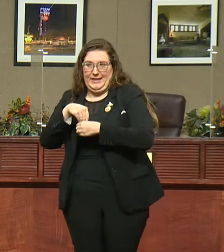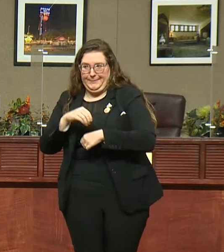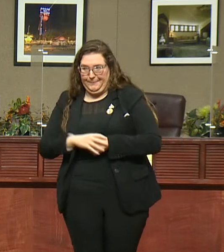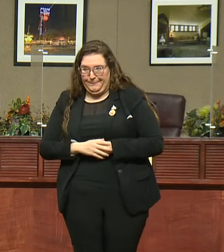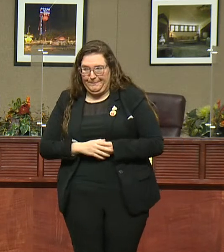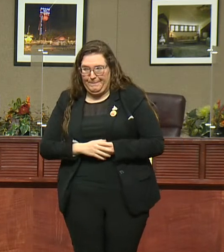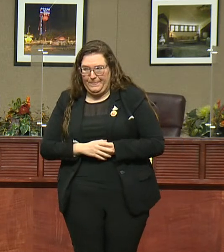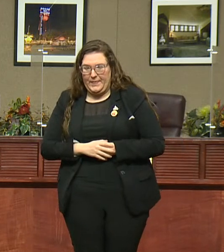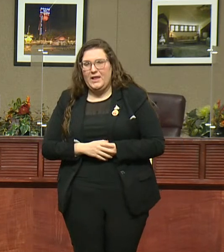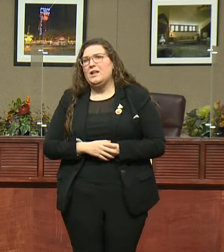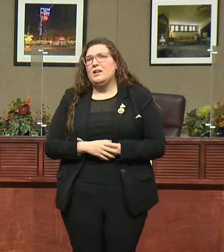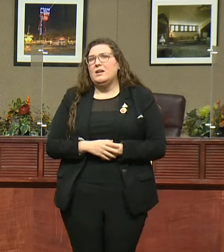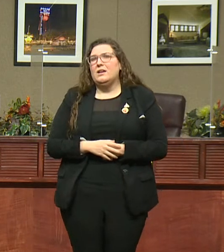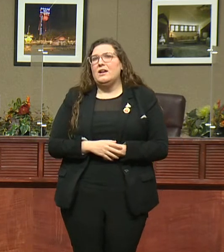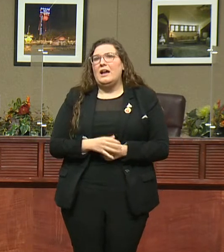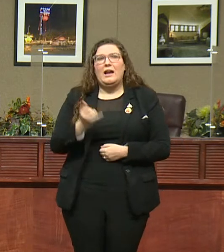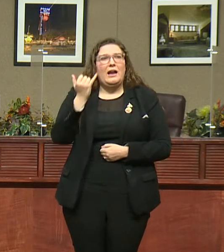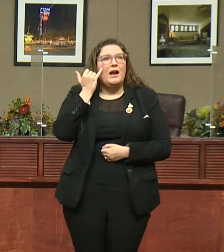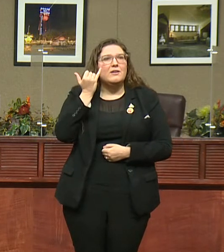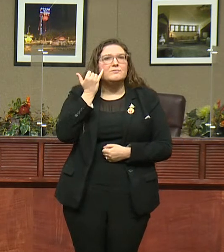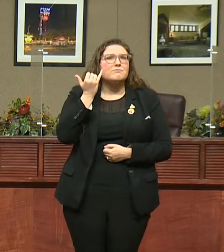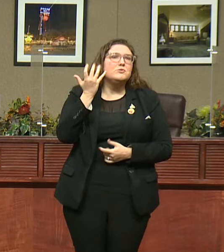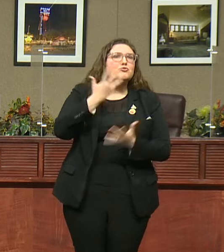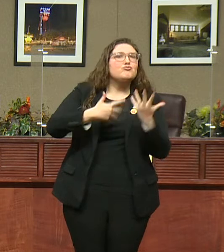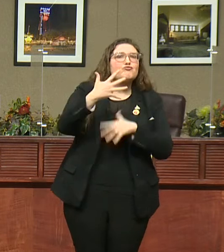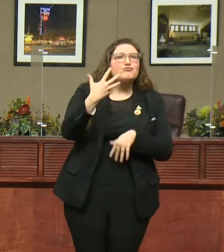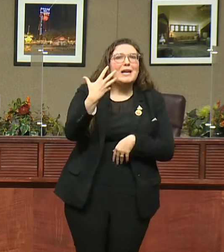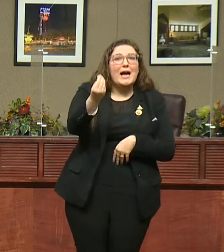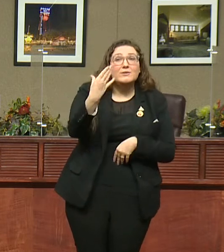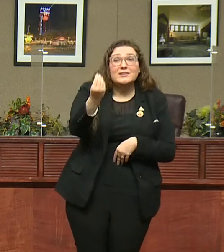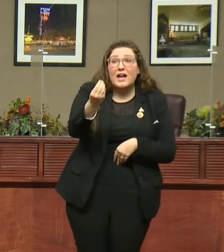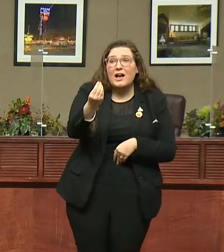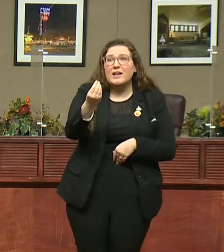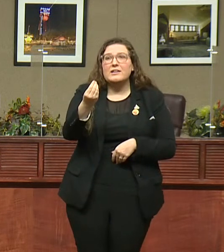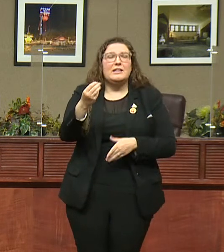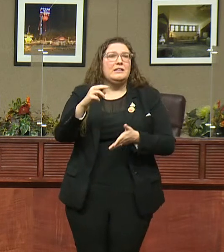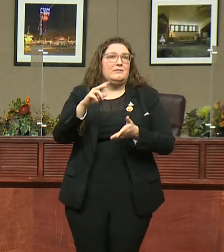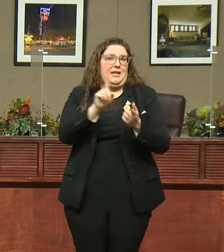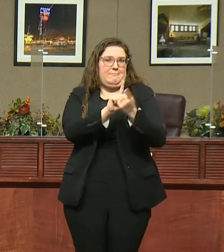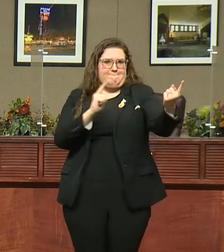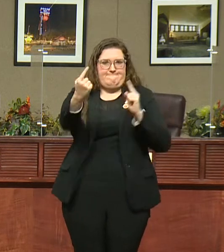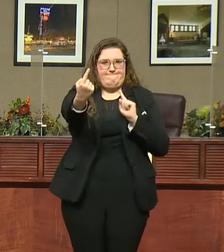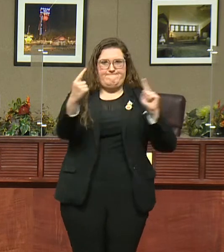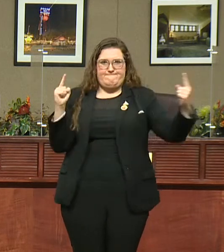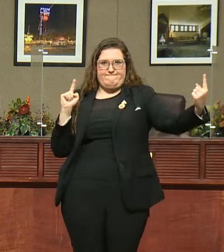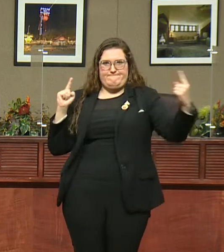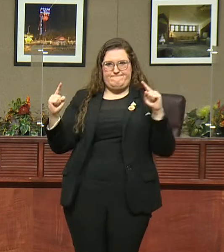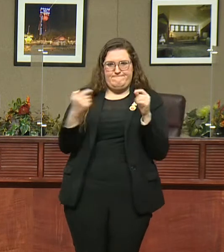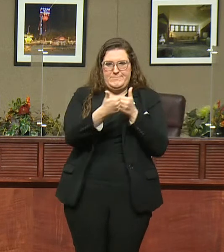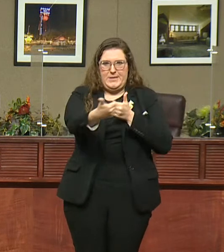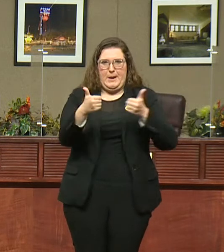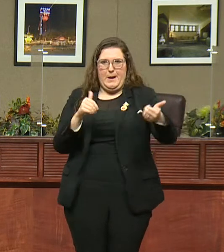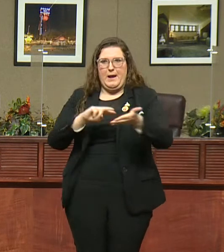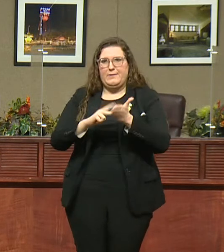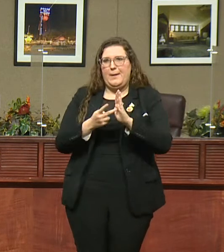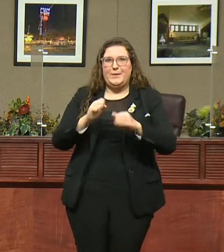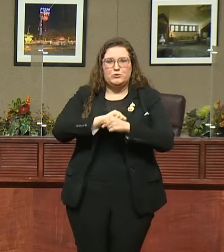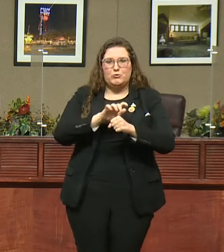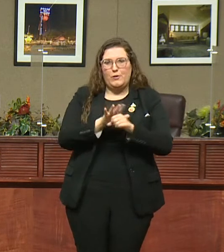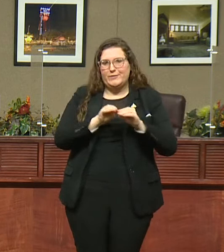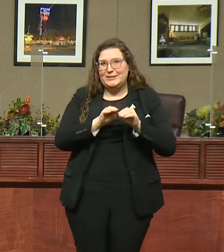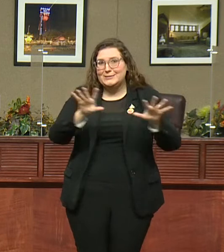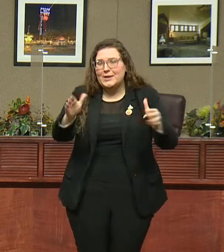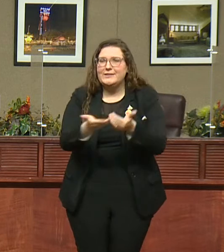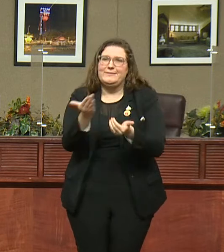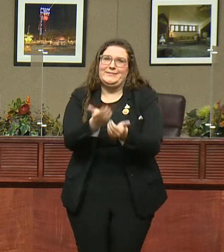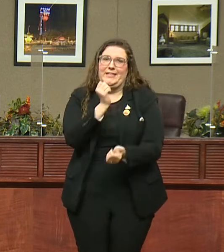outside also reduces the risk of the spread of the virus. So doing so keeps our families and our loved ones healthy and safe.